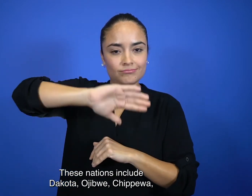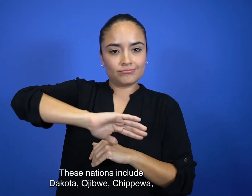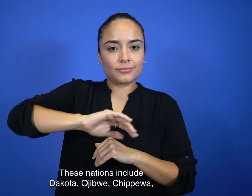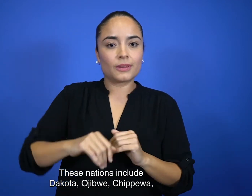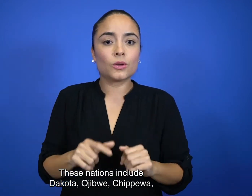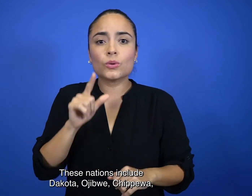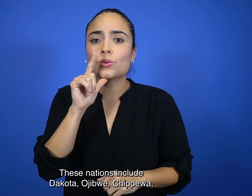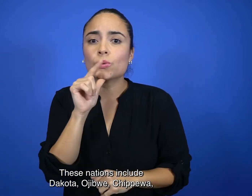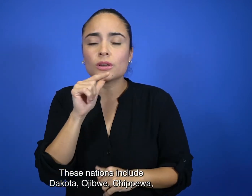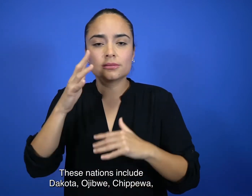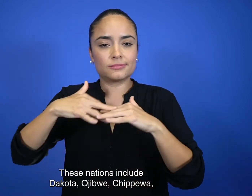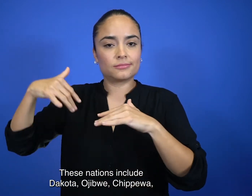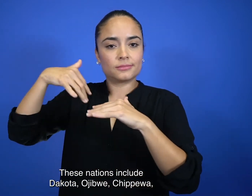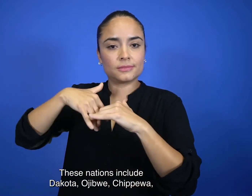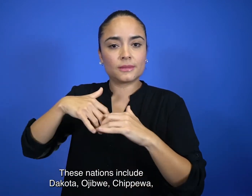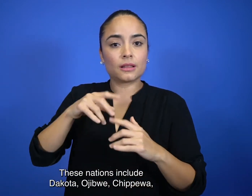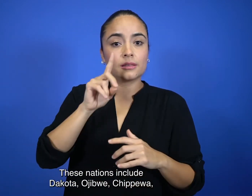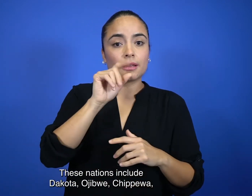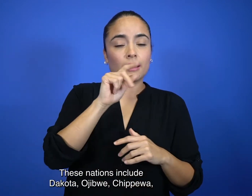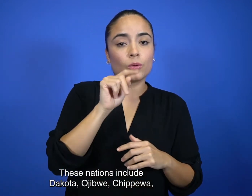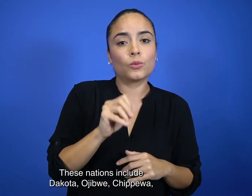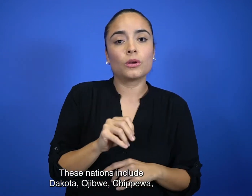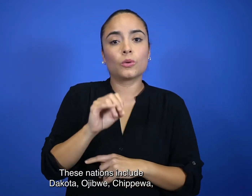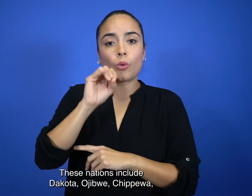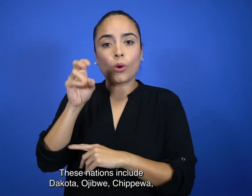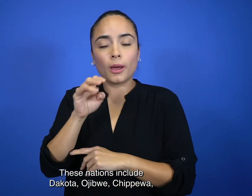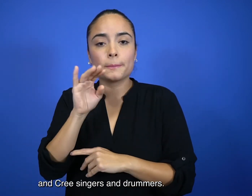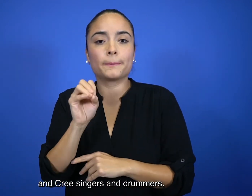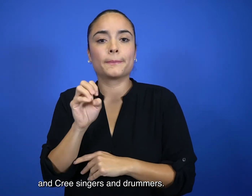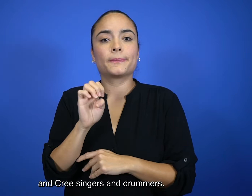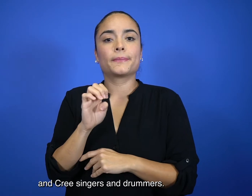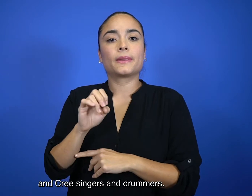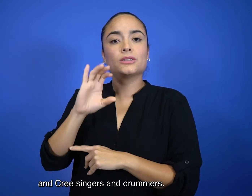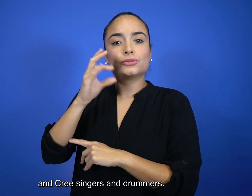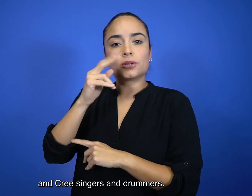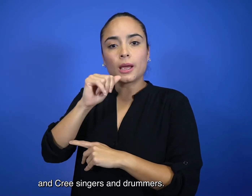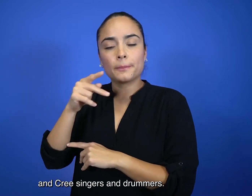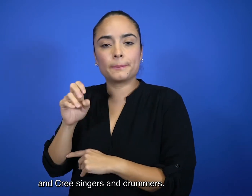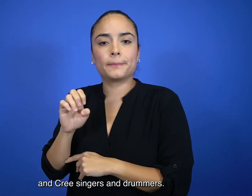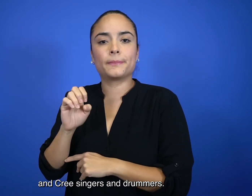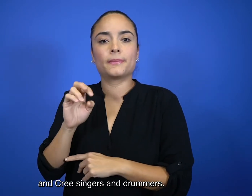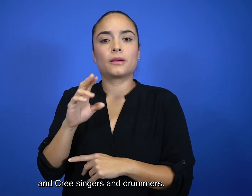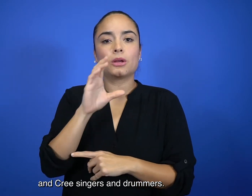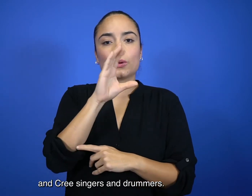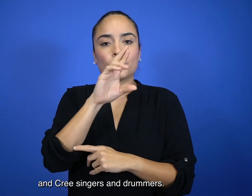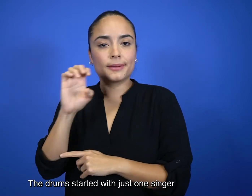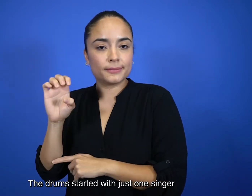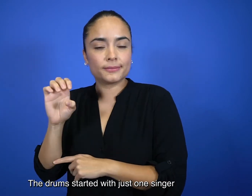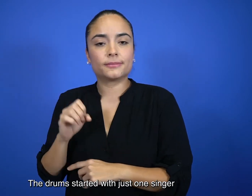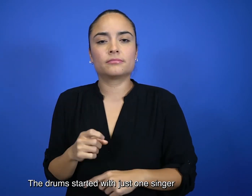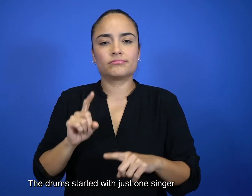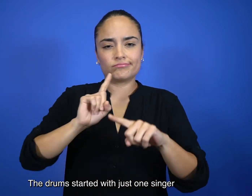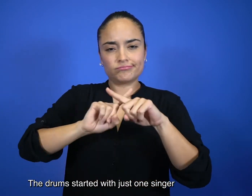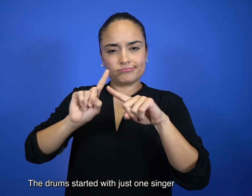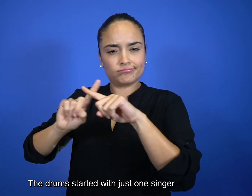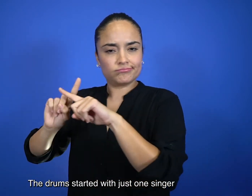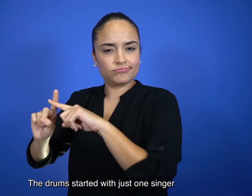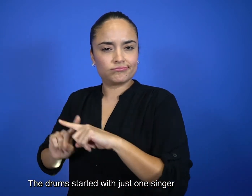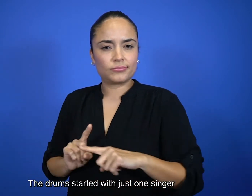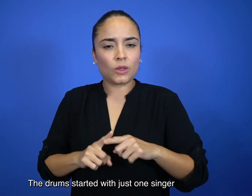include Dakota, Ojibwe, Chippewa, and Cree singers and drummers. The drum started with just one